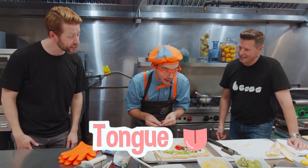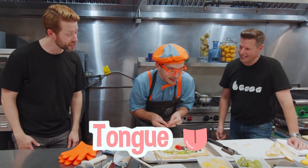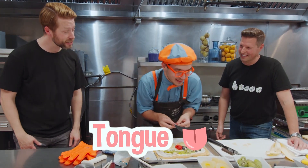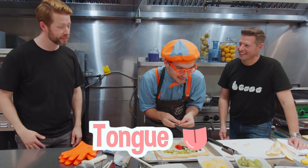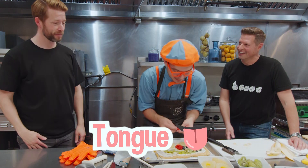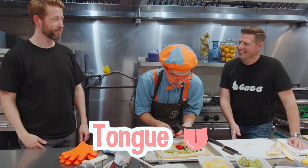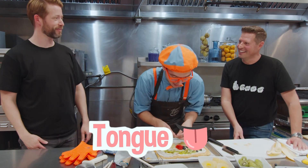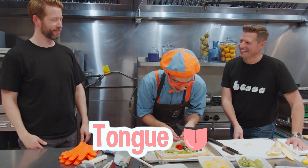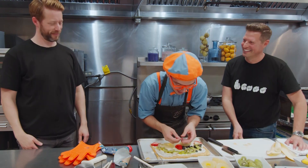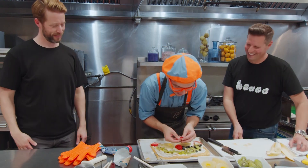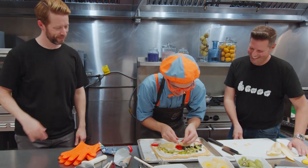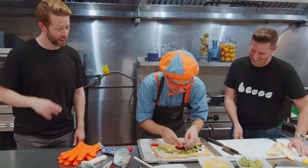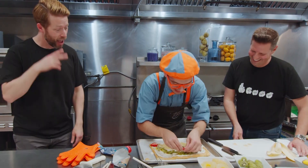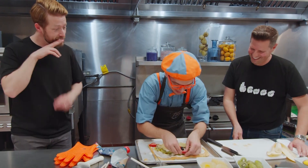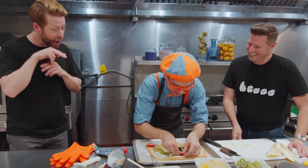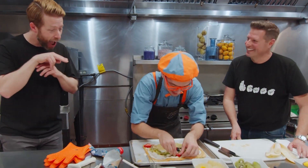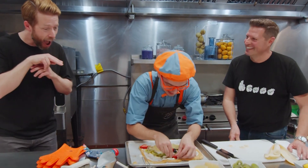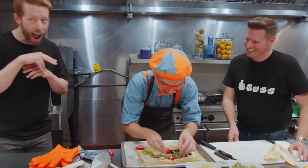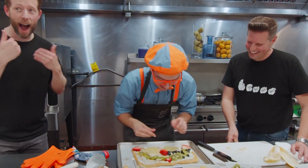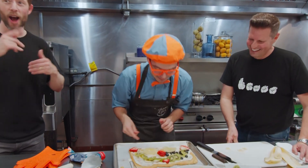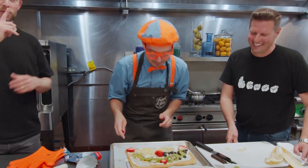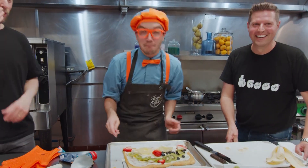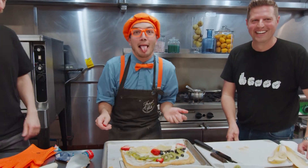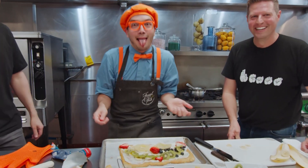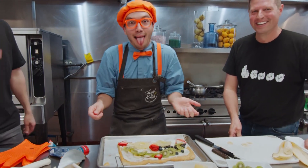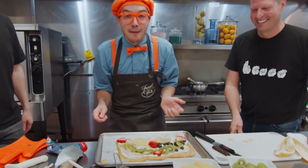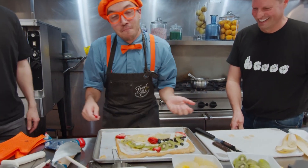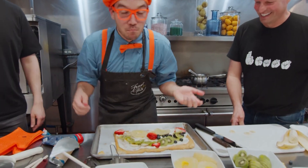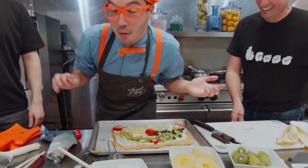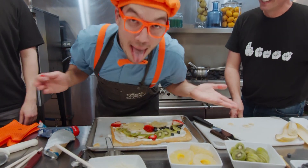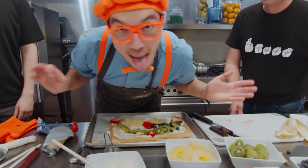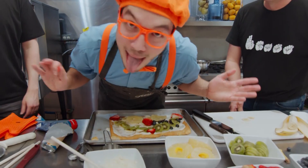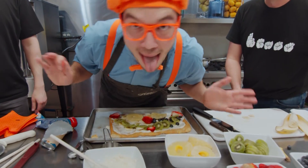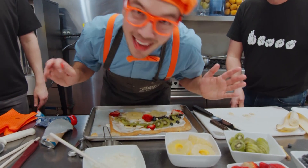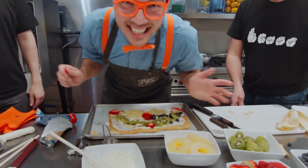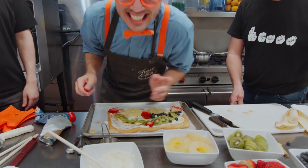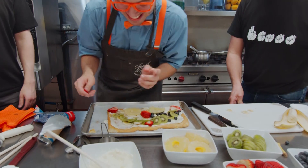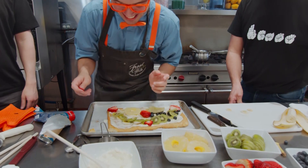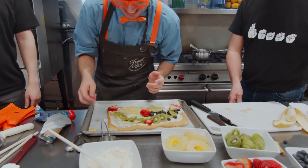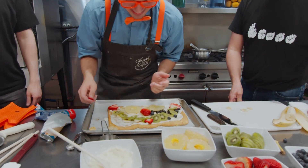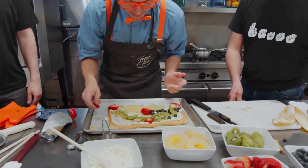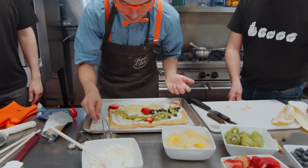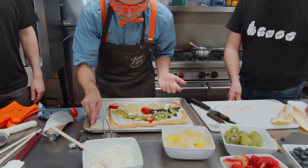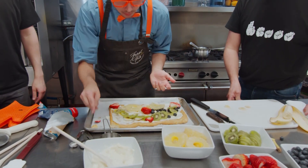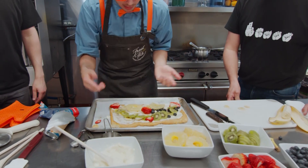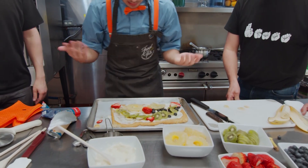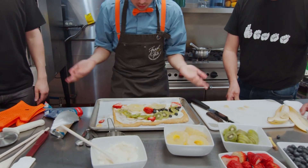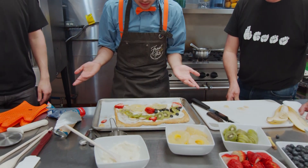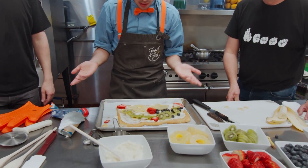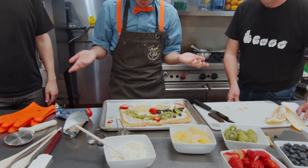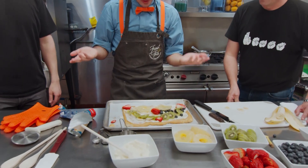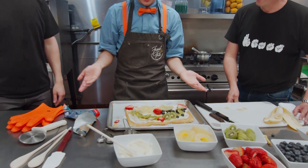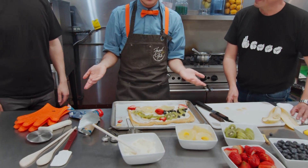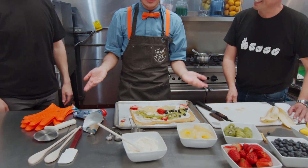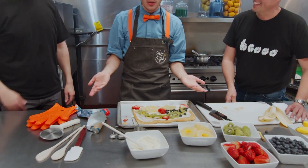A tongue? Whoa! That's a really good idea. Baa! Baa! Okay. It